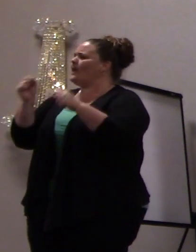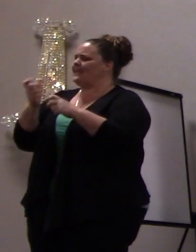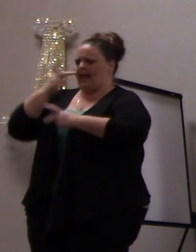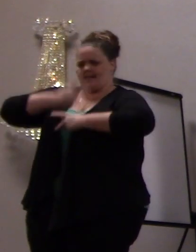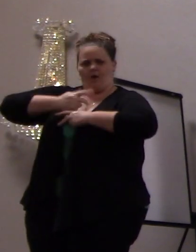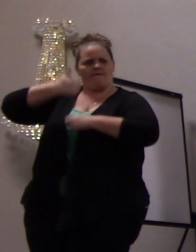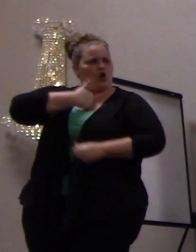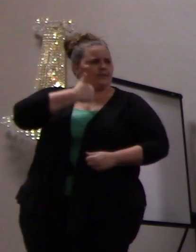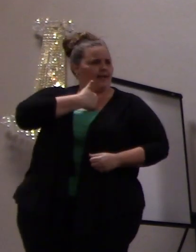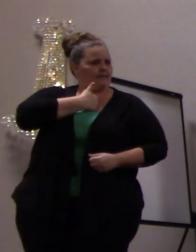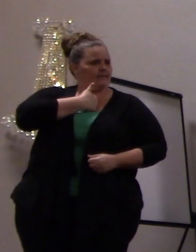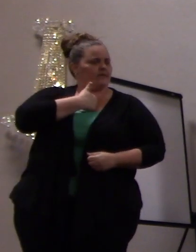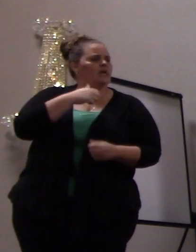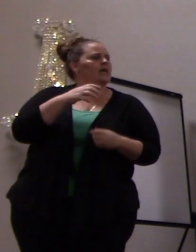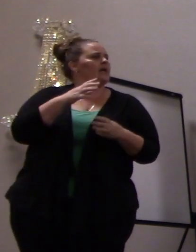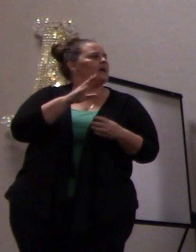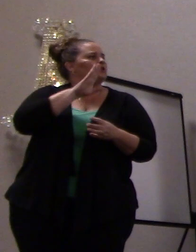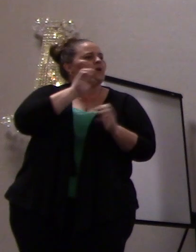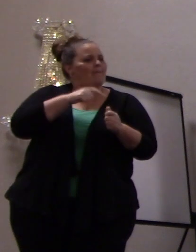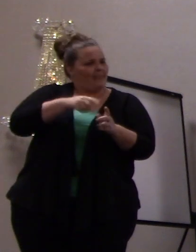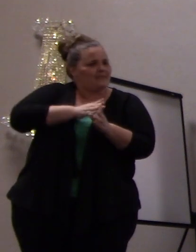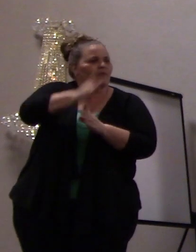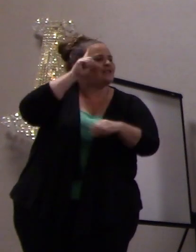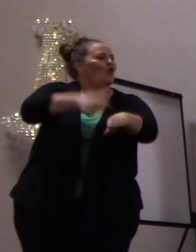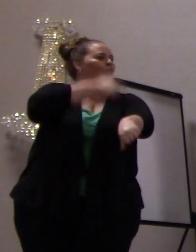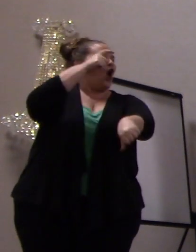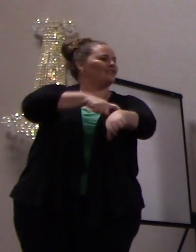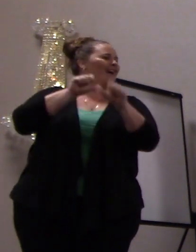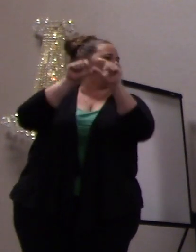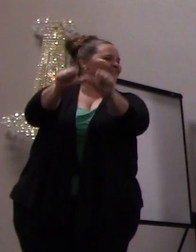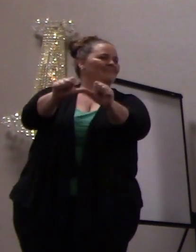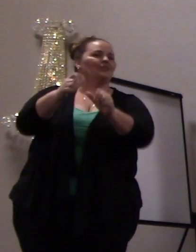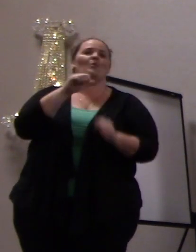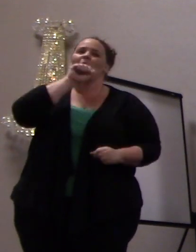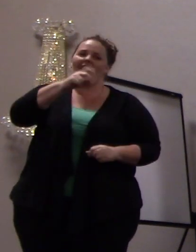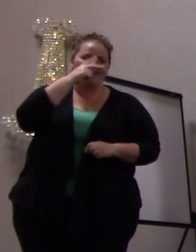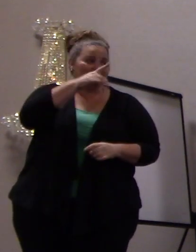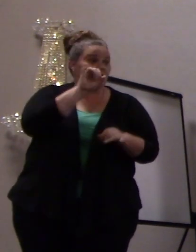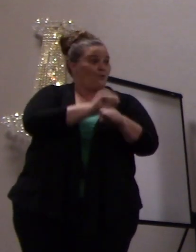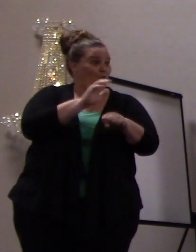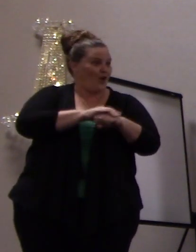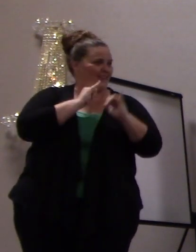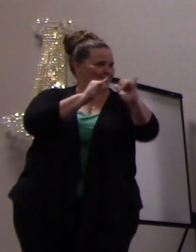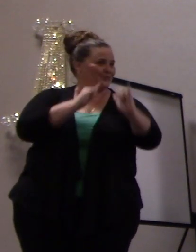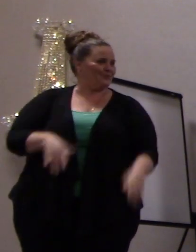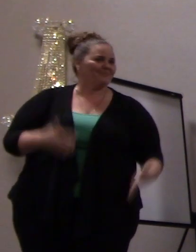of ourselves so we can be in this profession for a long time. So I'd love to see you if you're working on that too.